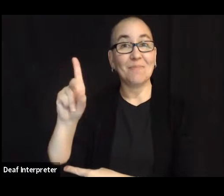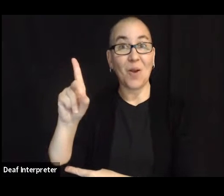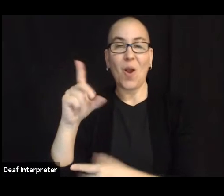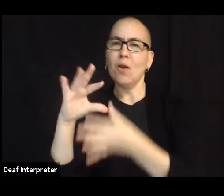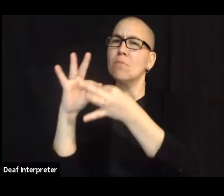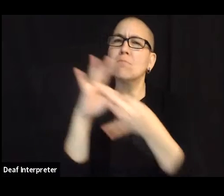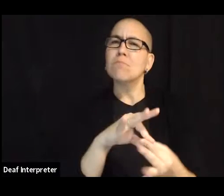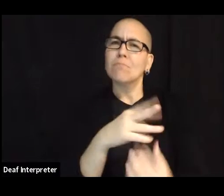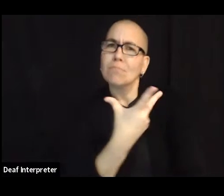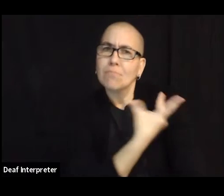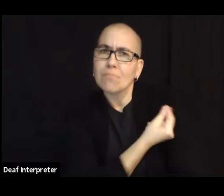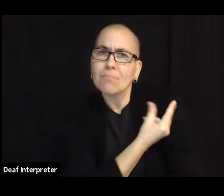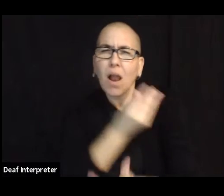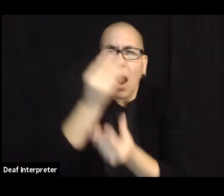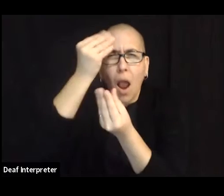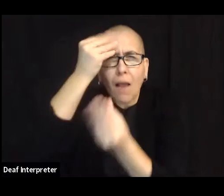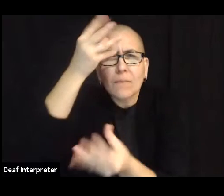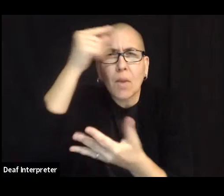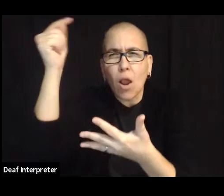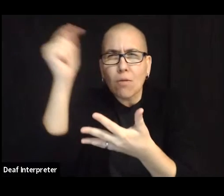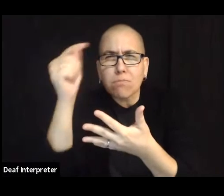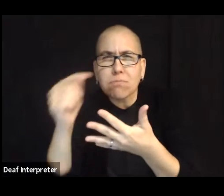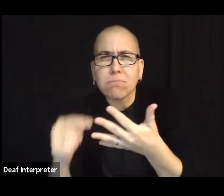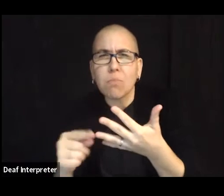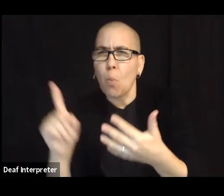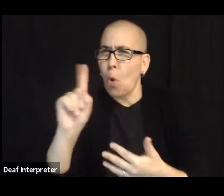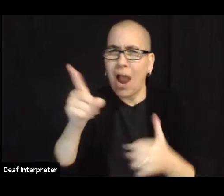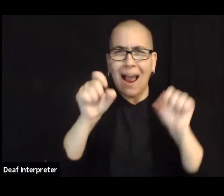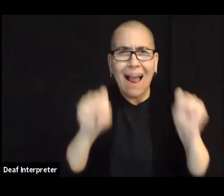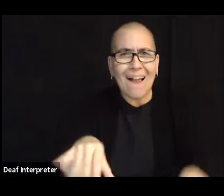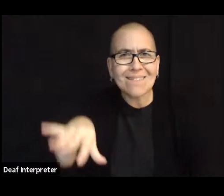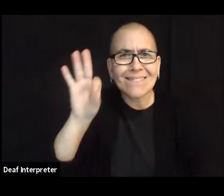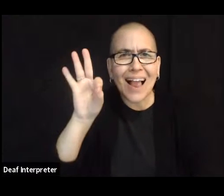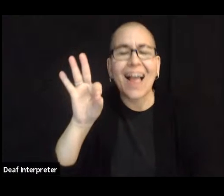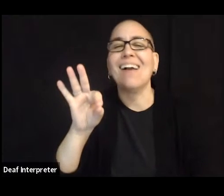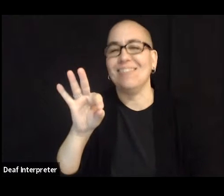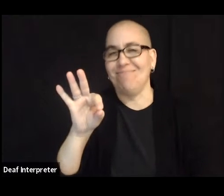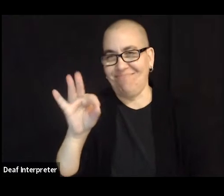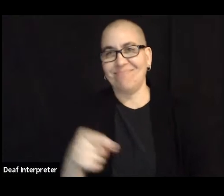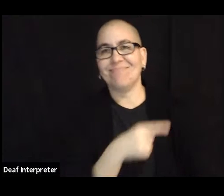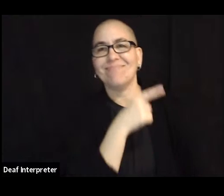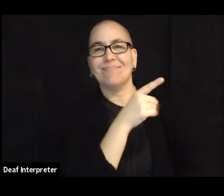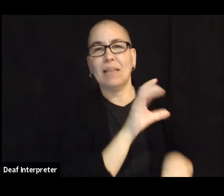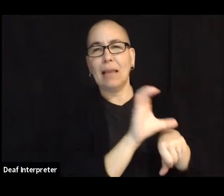find the dashboard along with other important vaccine-related information at